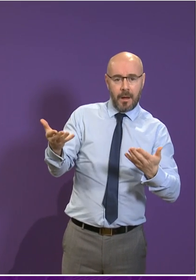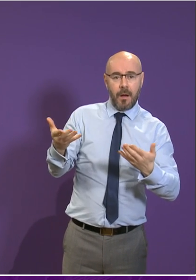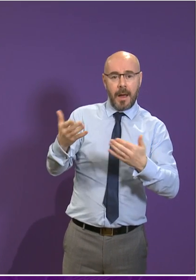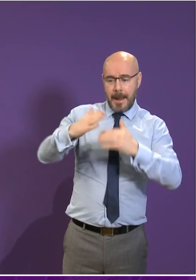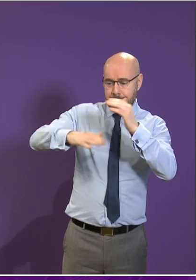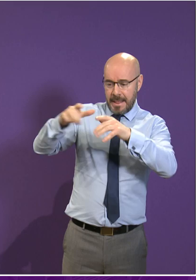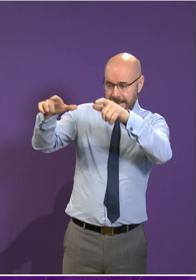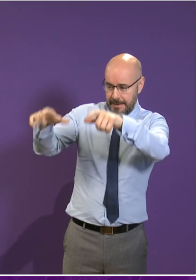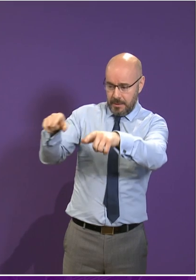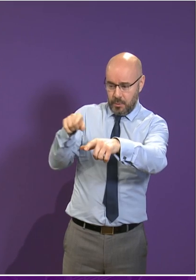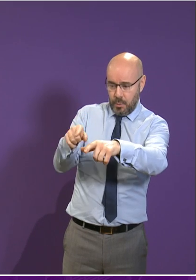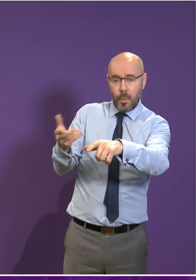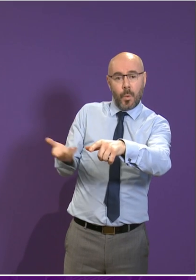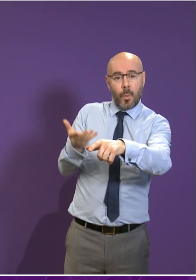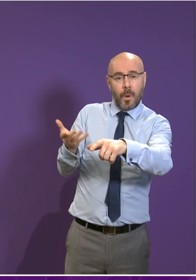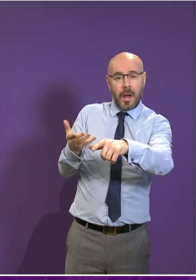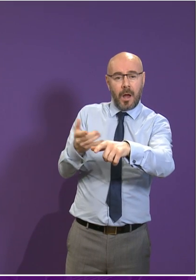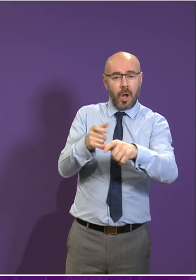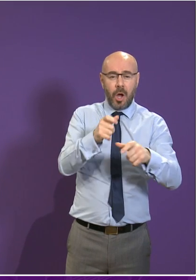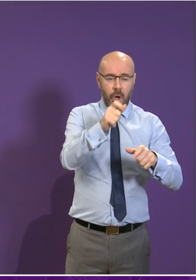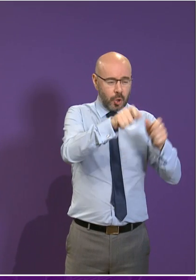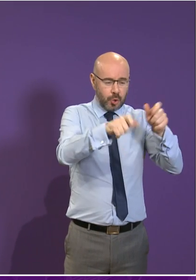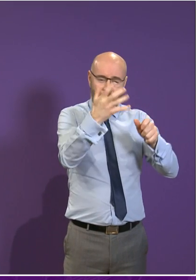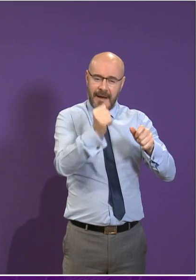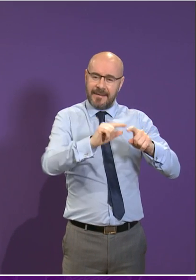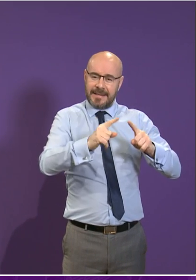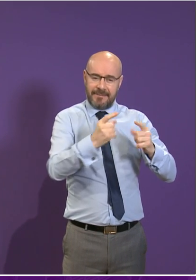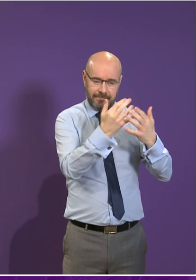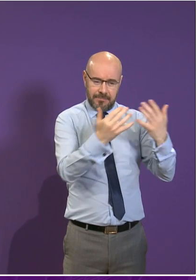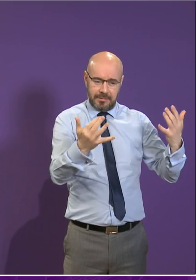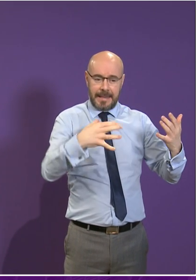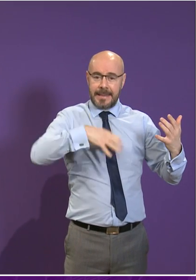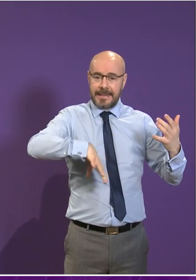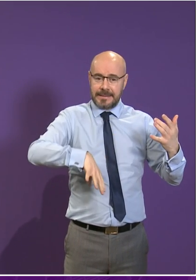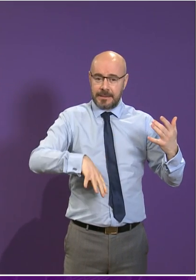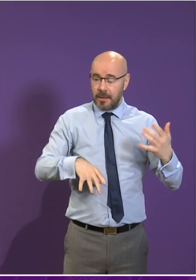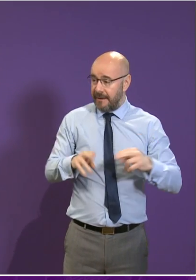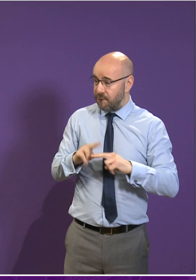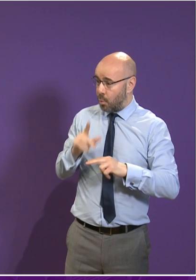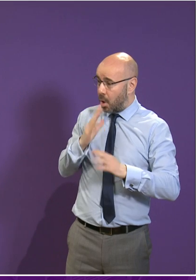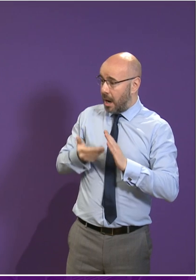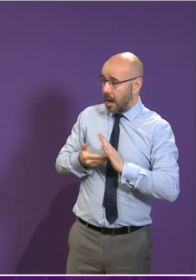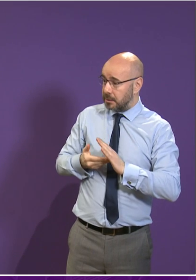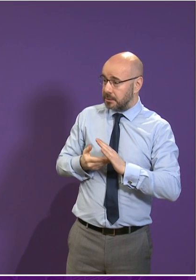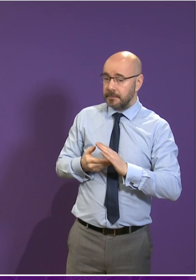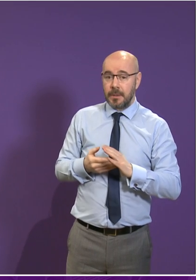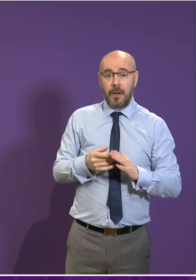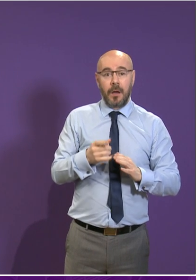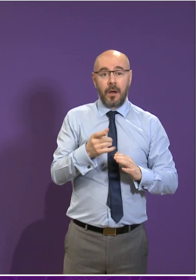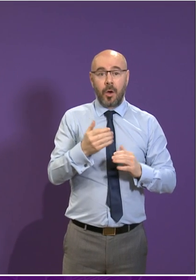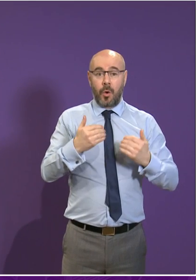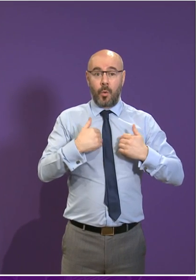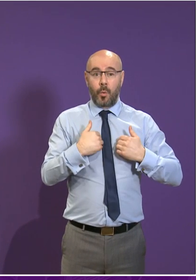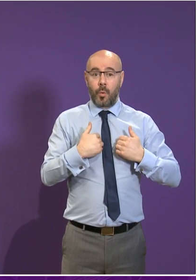we now do have students who have different needs. Fiona, do you want to say more on that? I suppose just to reflect that we are members of the new